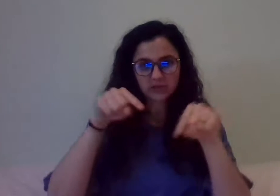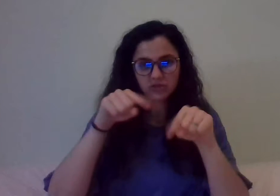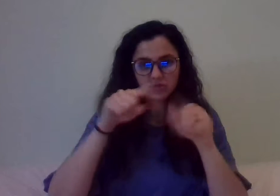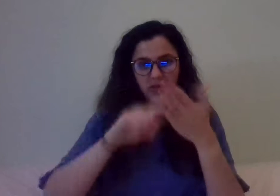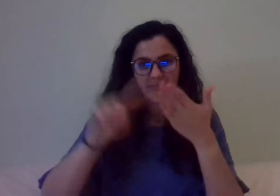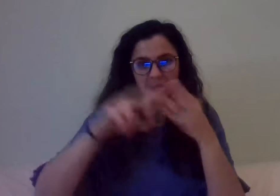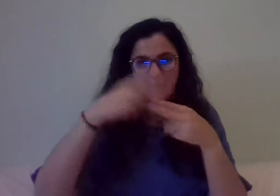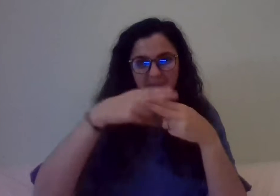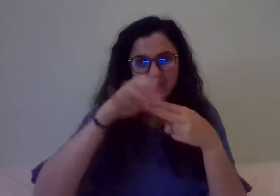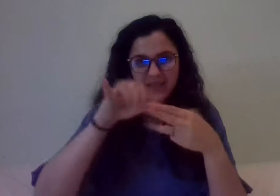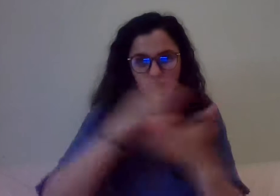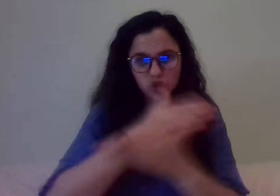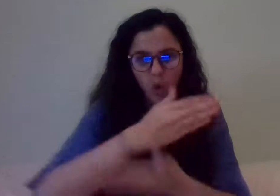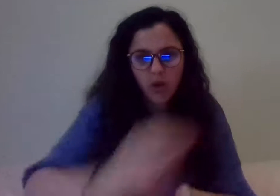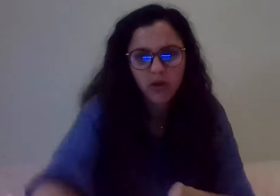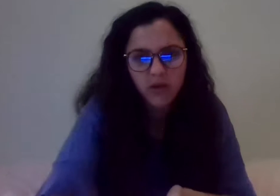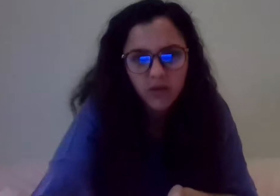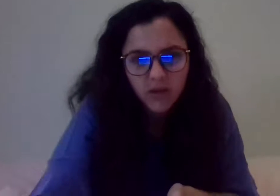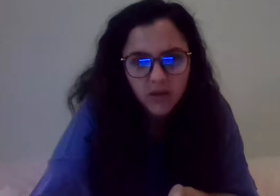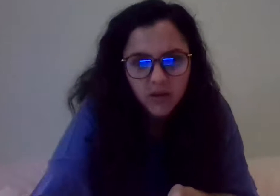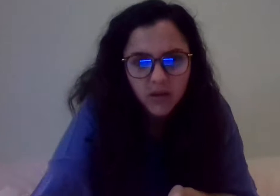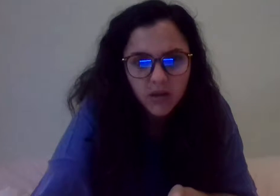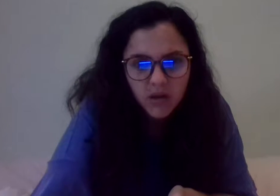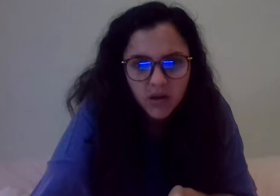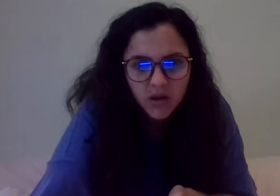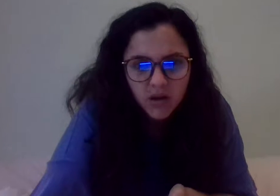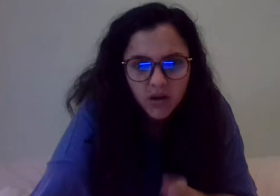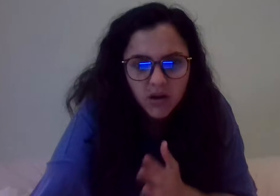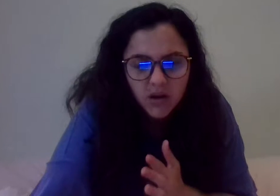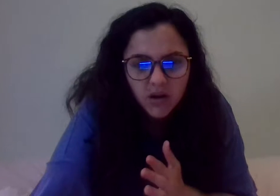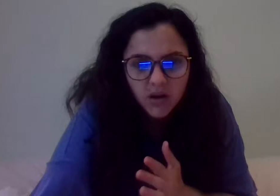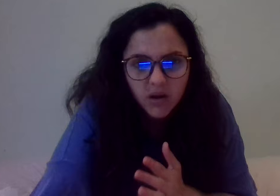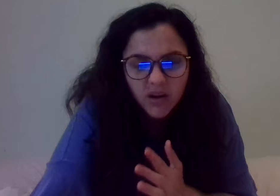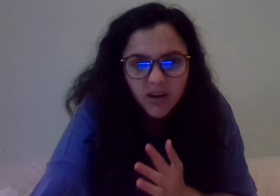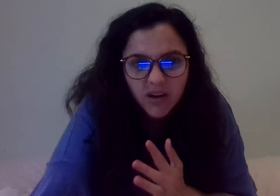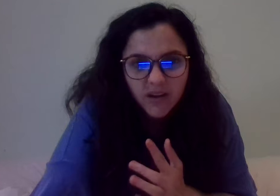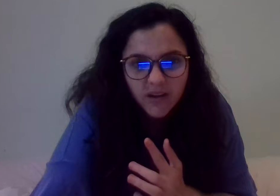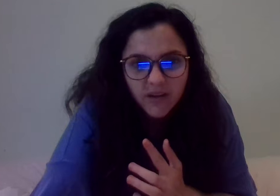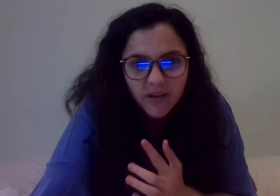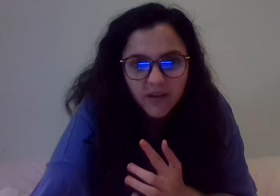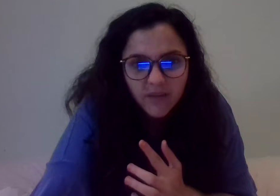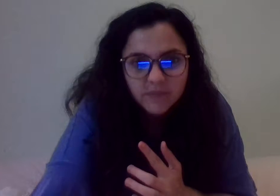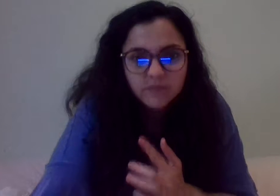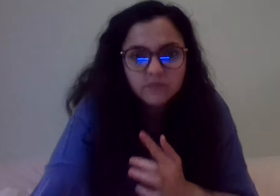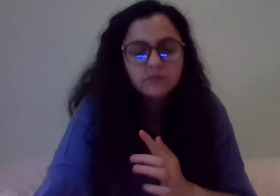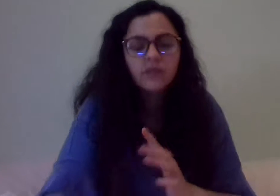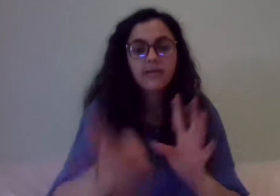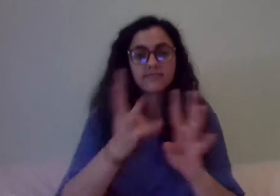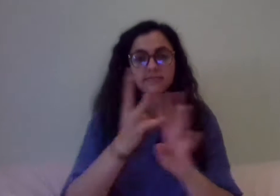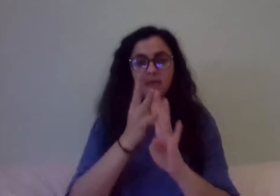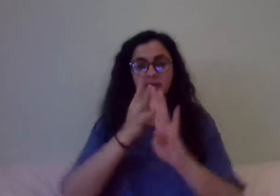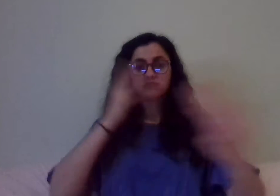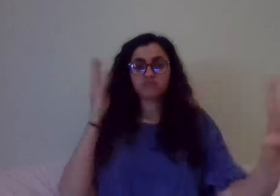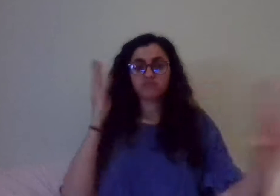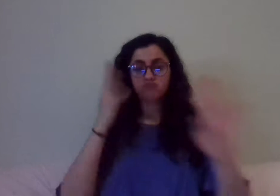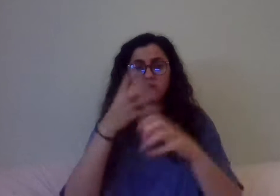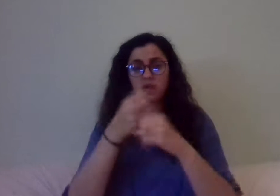And there's a certain pulsation in that music. There's a certain rhythm lining up to get tickets. And you can also see in the foreground two